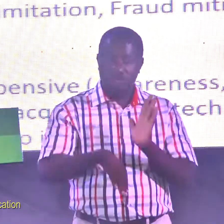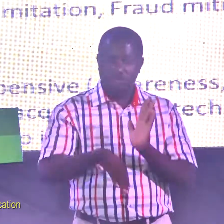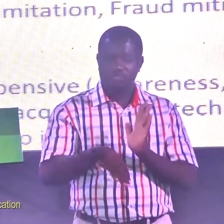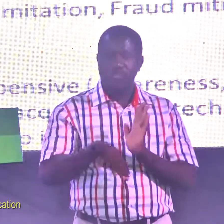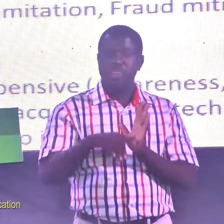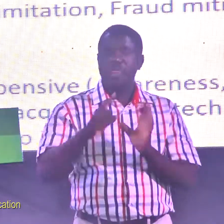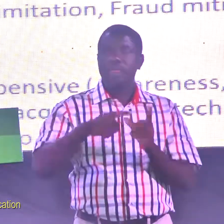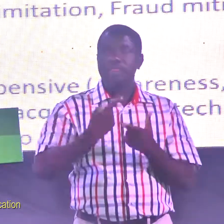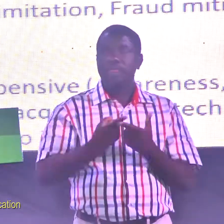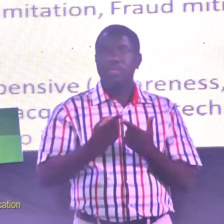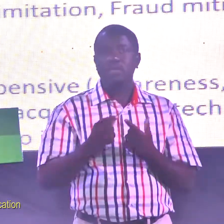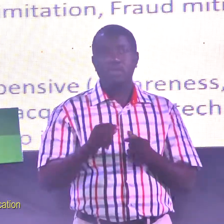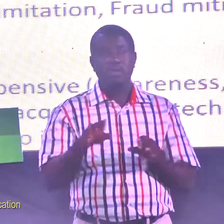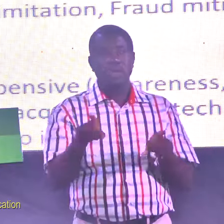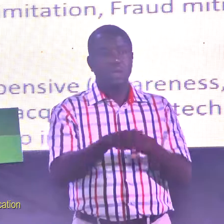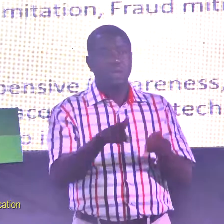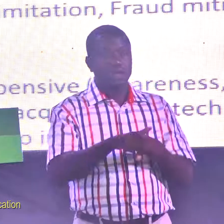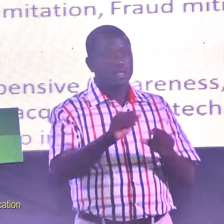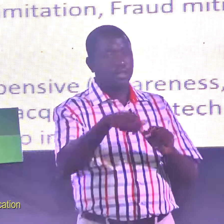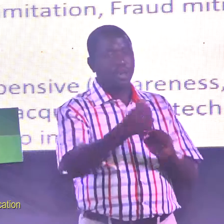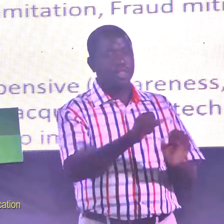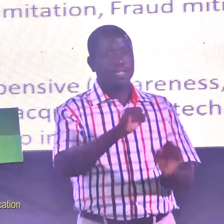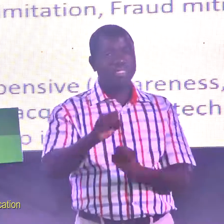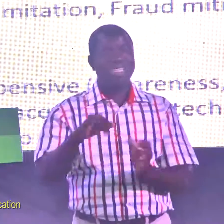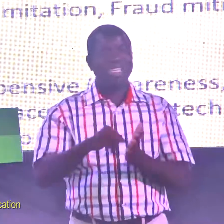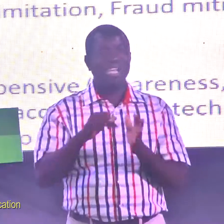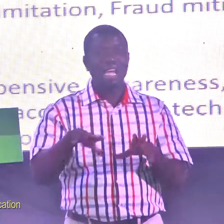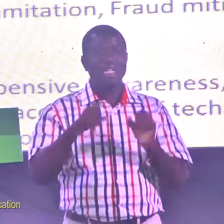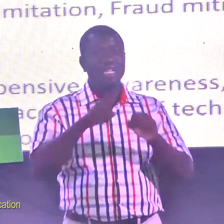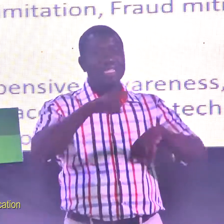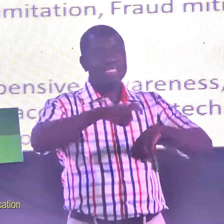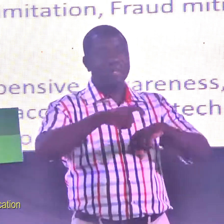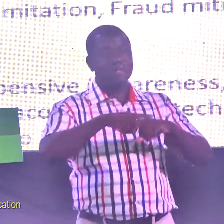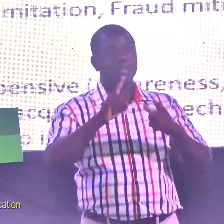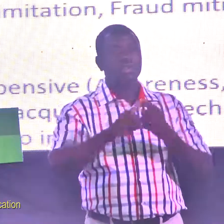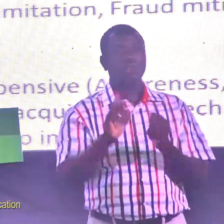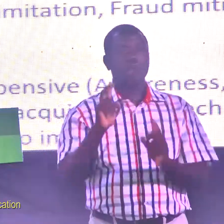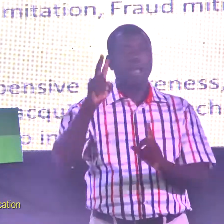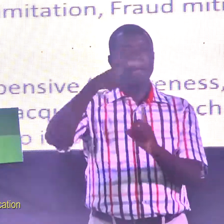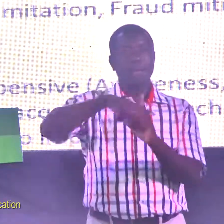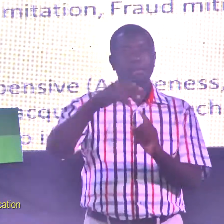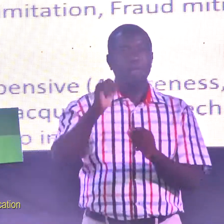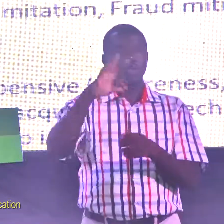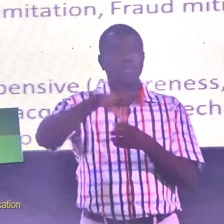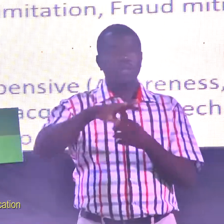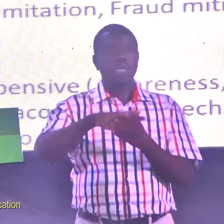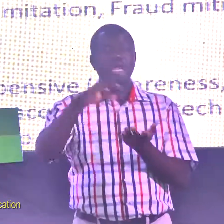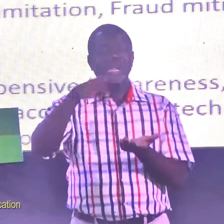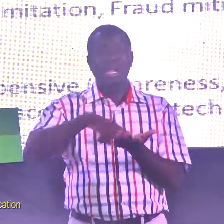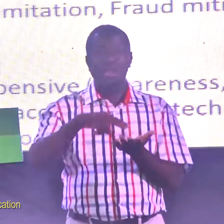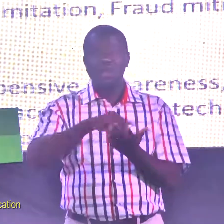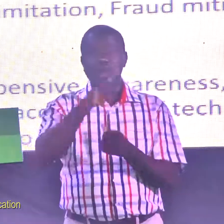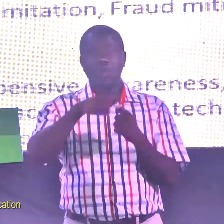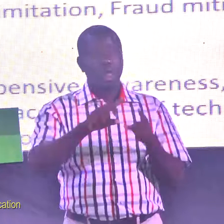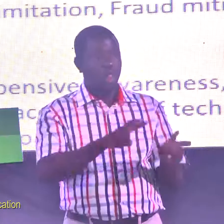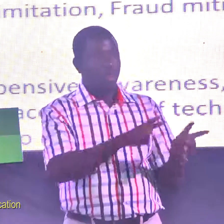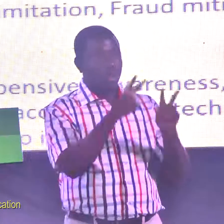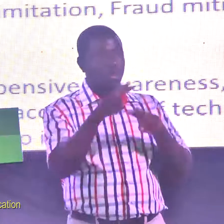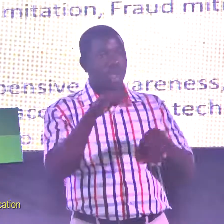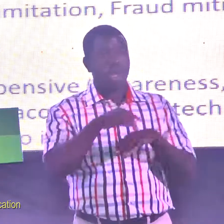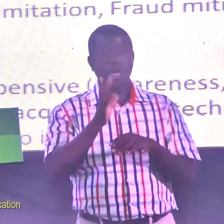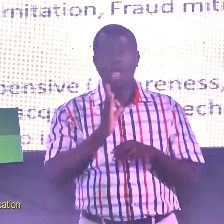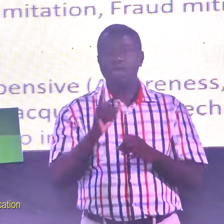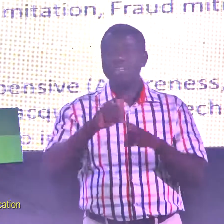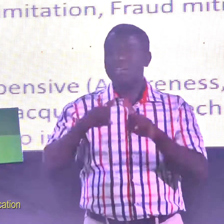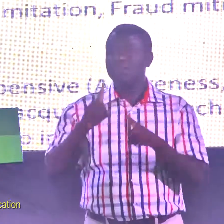Also, the downside is that it takes time to implement voter registration. When we look at our various